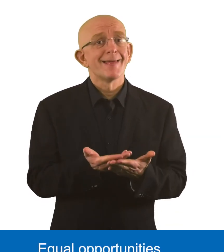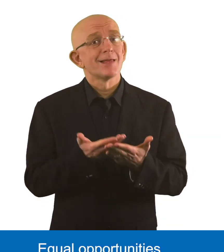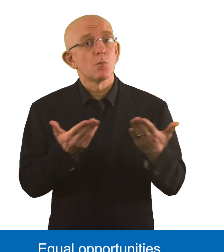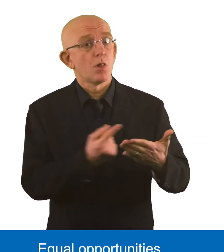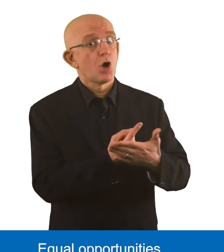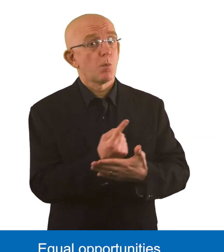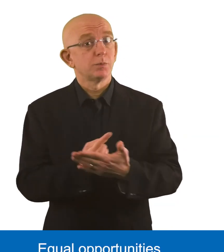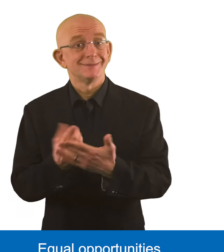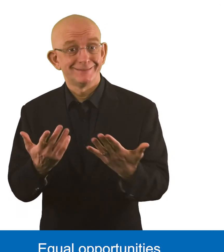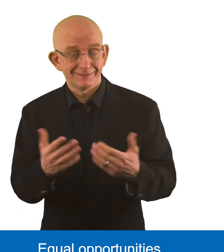Equal opportunities.